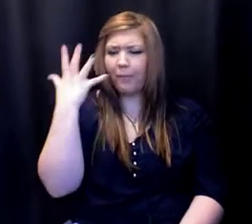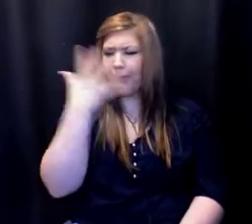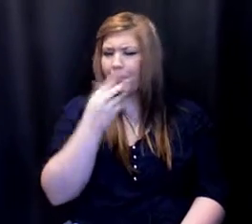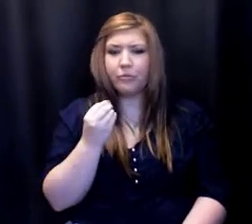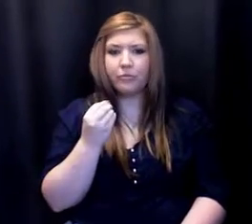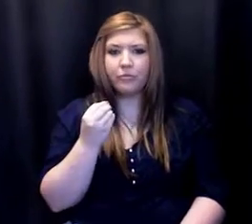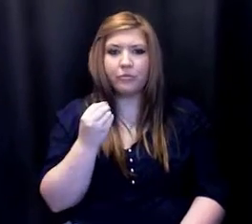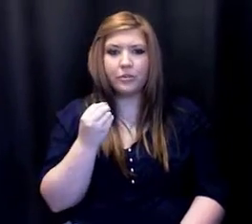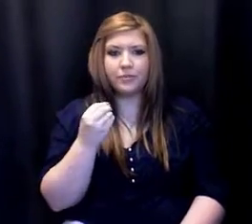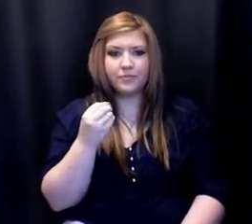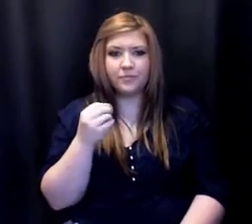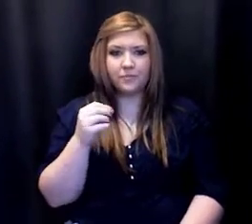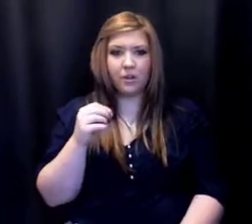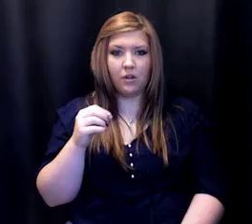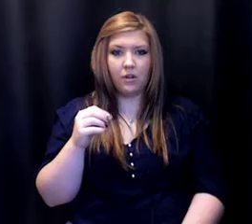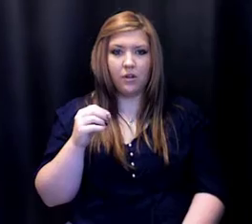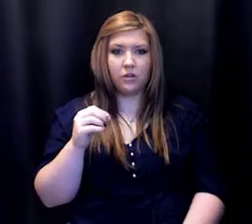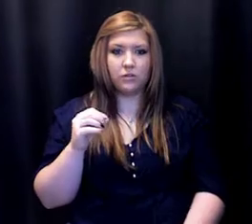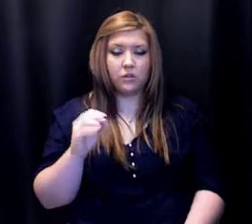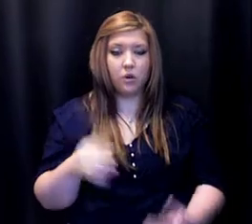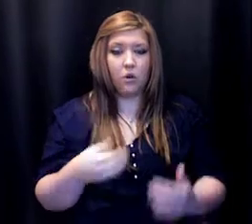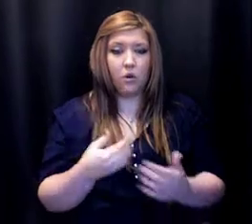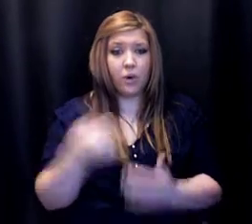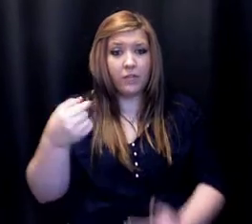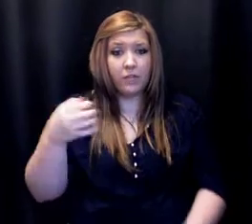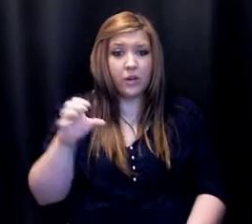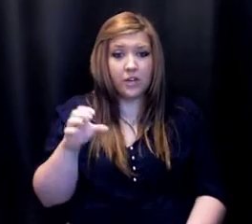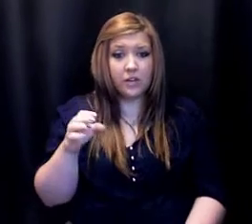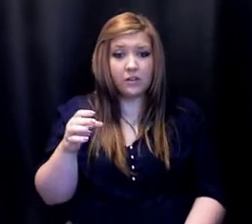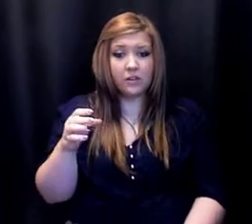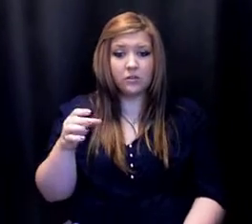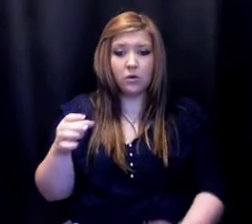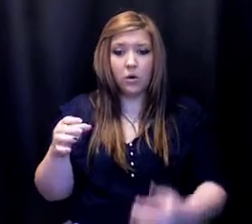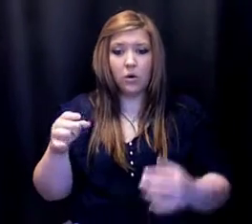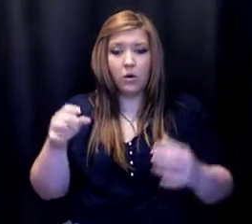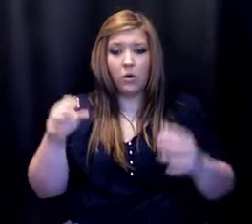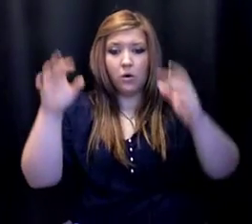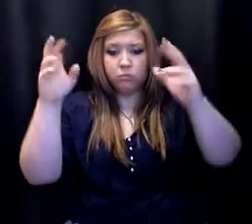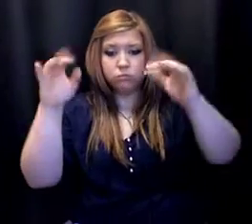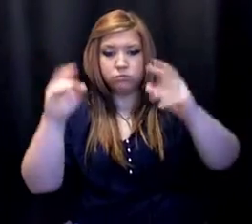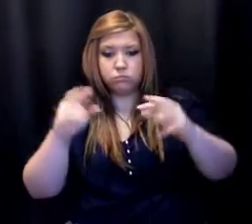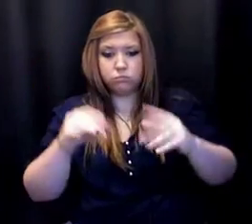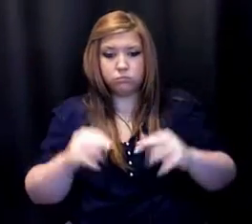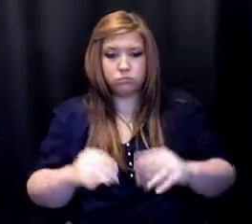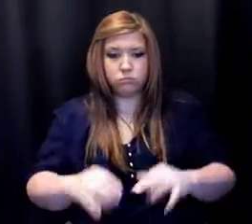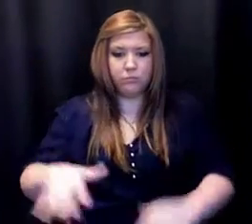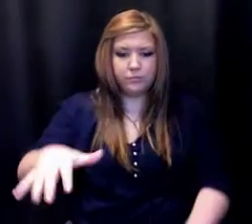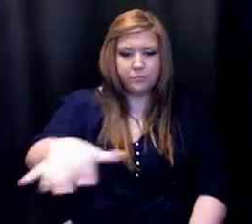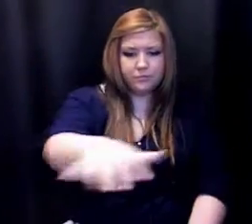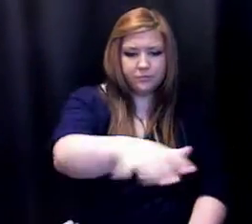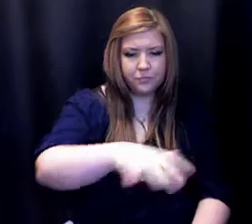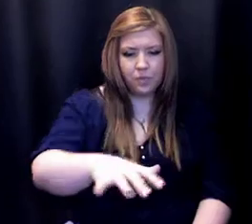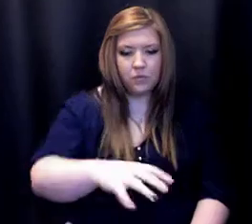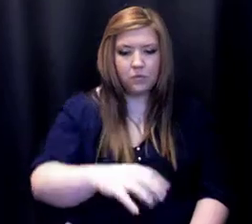canyon, but it wasn't raining where we were standing to watch it. So we looked out over the edge, the rim of the